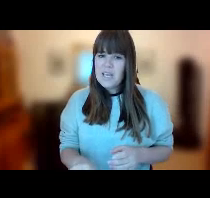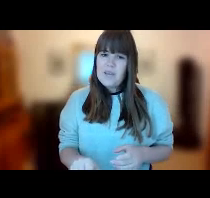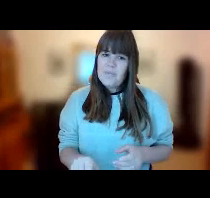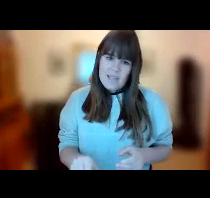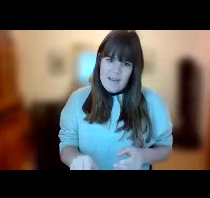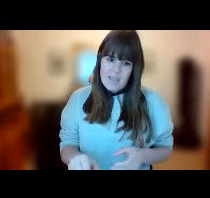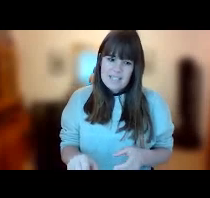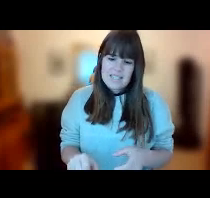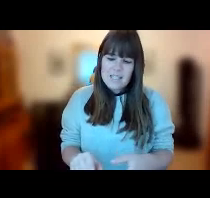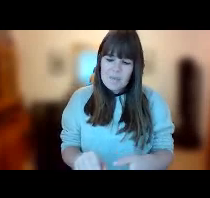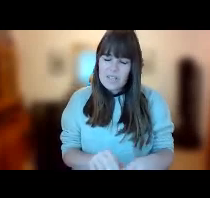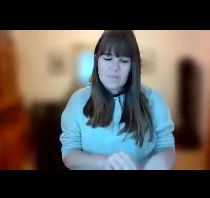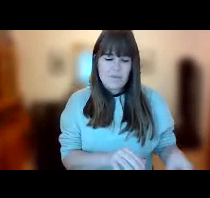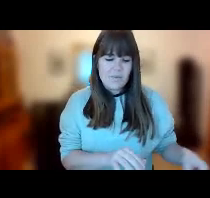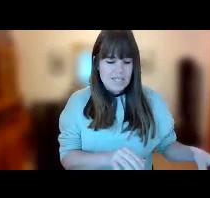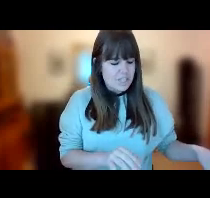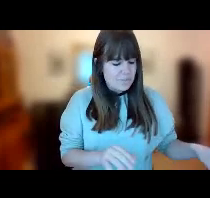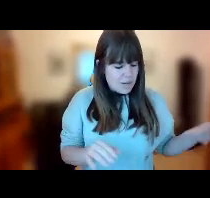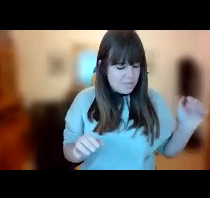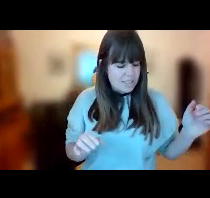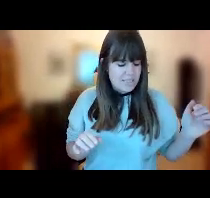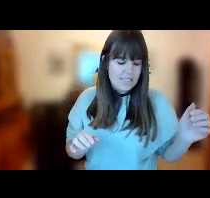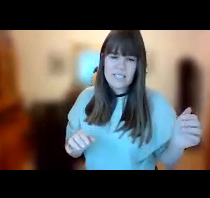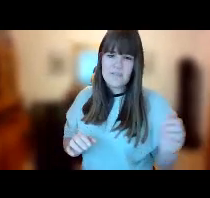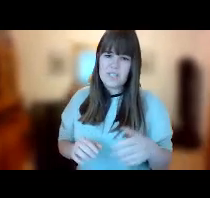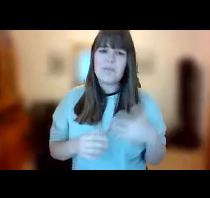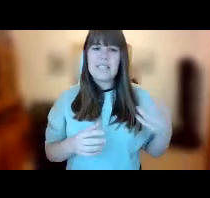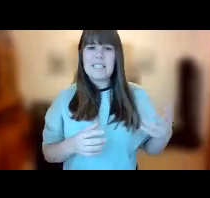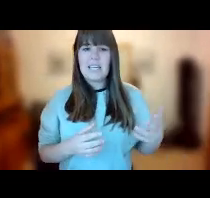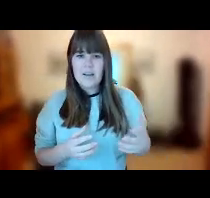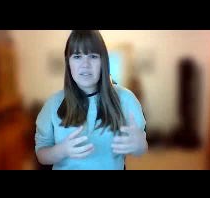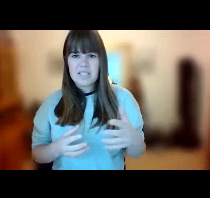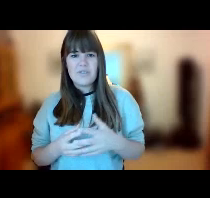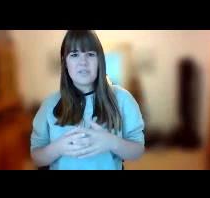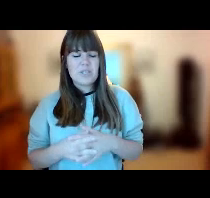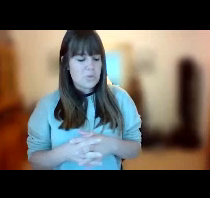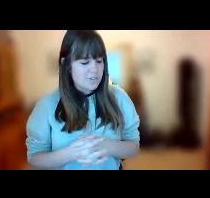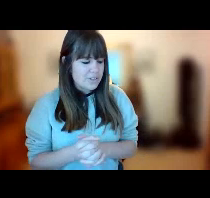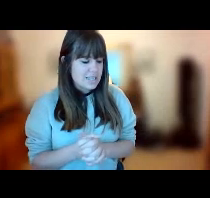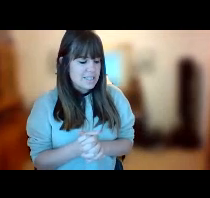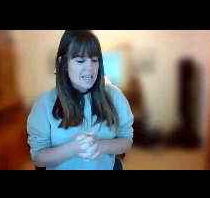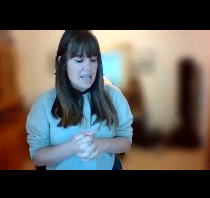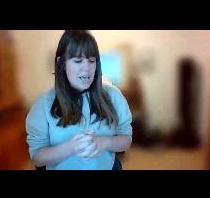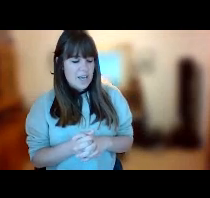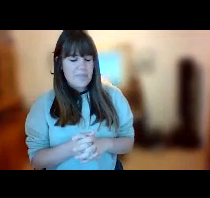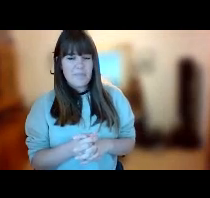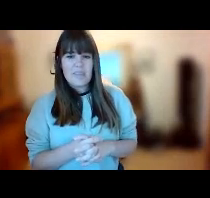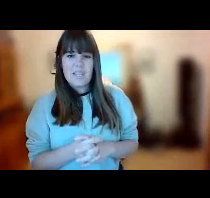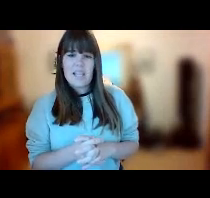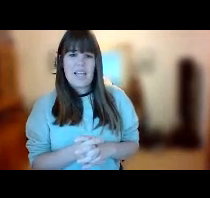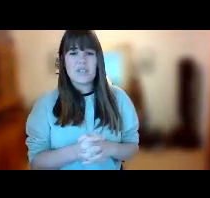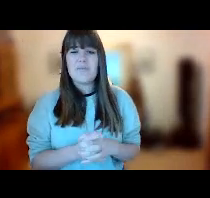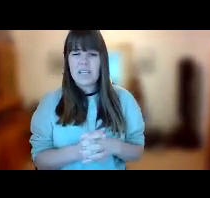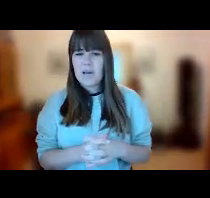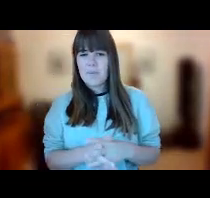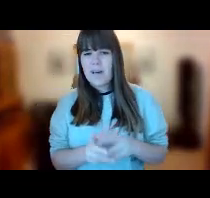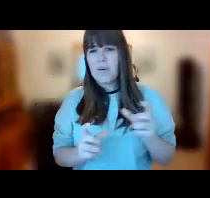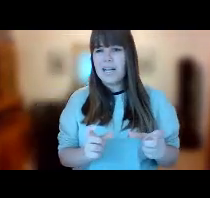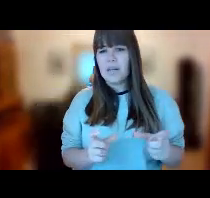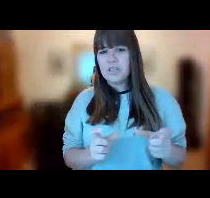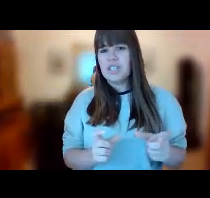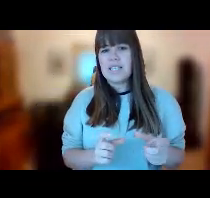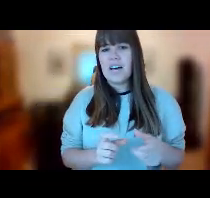language. But yeah, as I say, some of the conversations might be a bit sensitive, so please take care of yourself as we talk through this, and just think